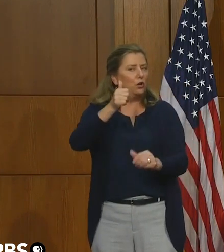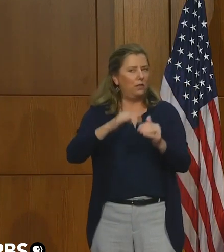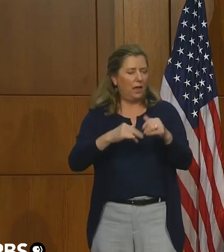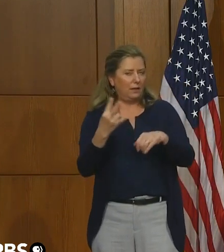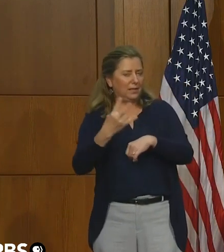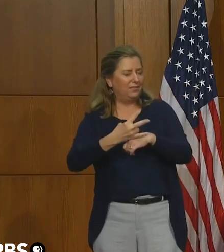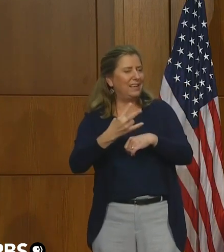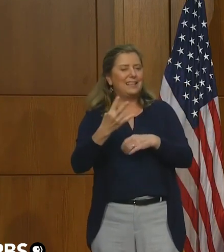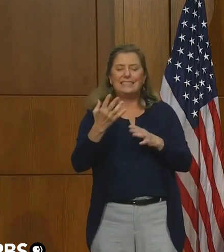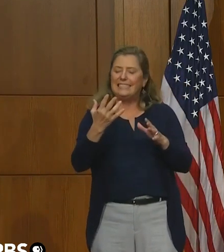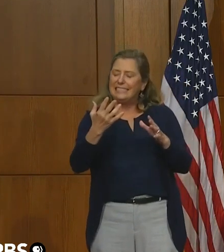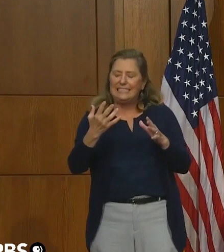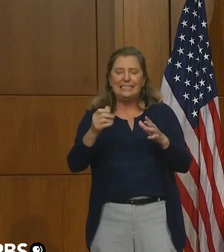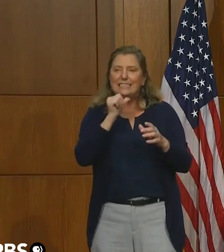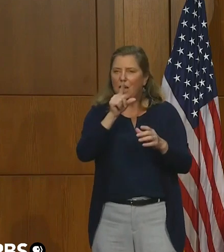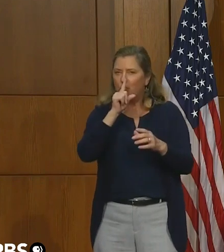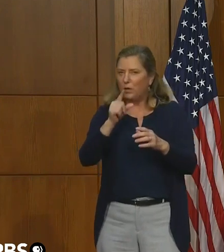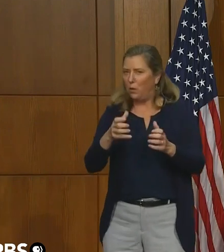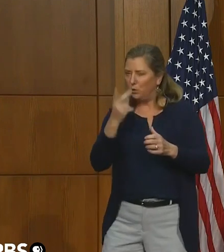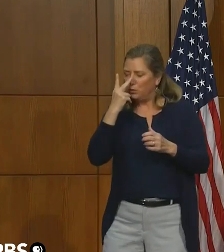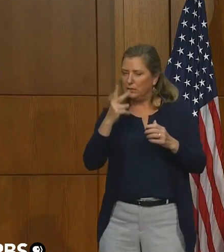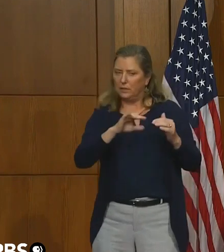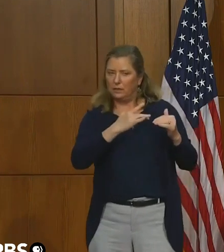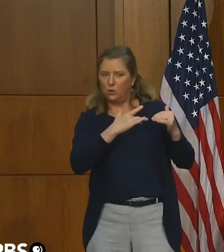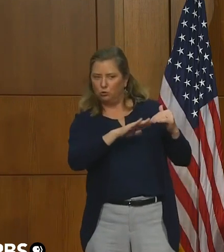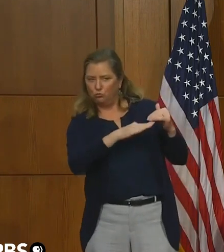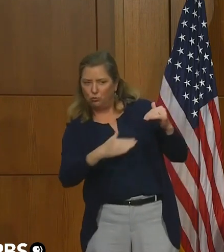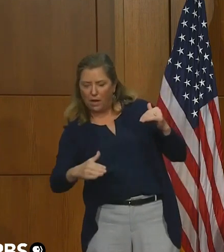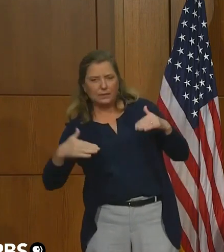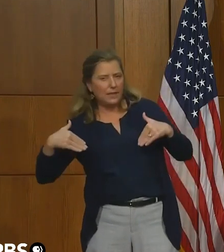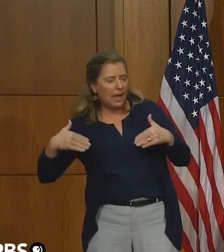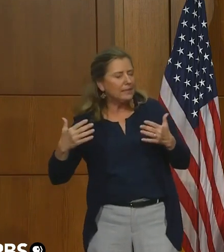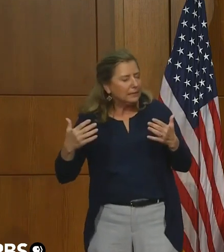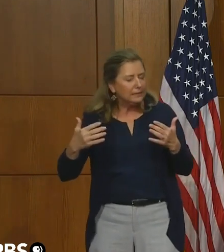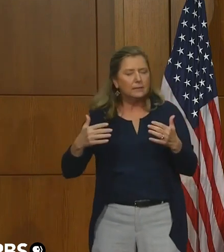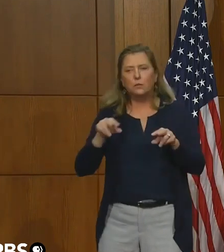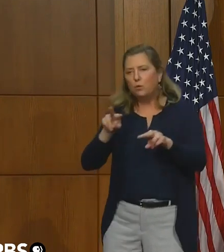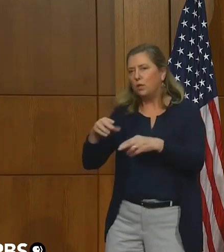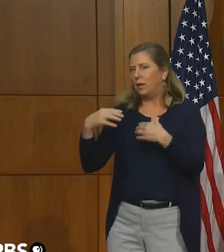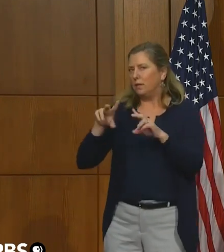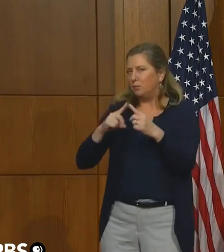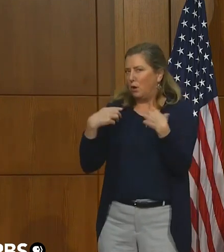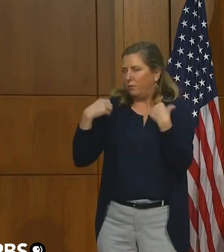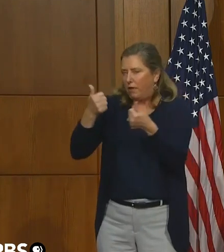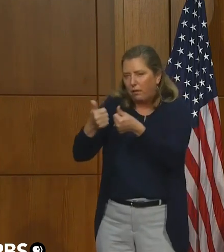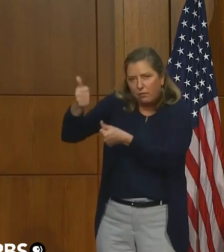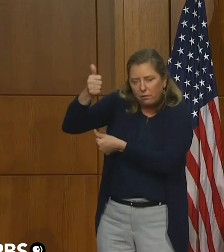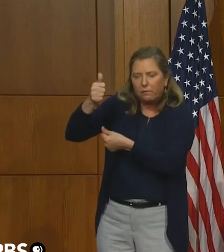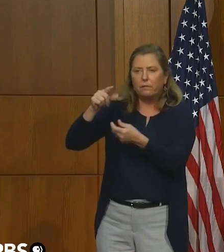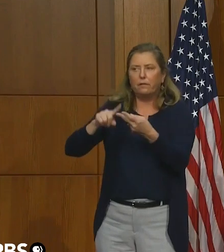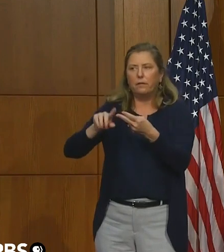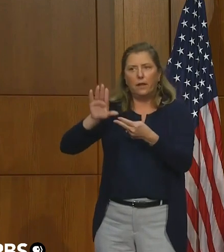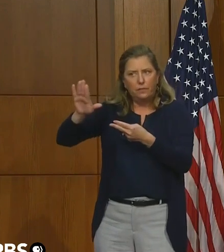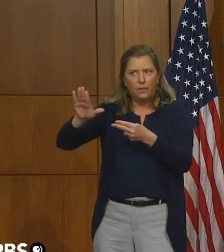the data. We don't have the trends that we're comfortable with, both from our health commissioner and